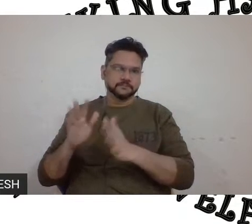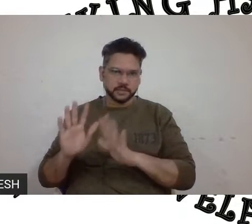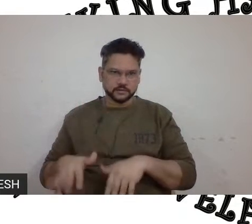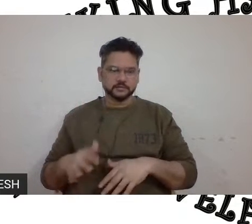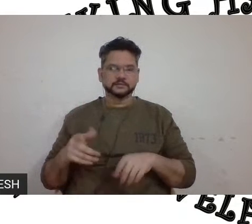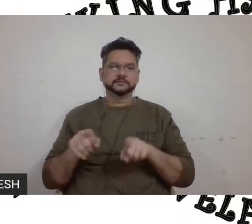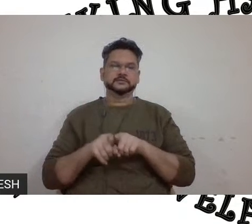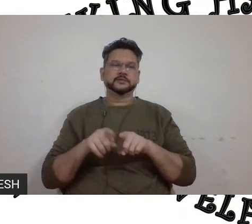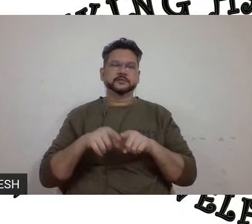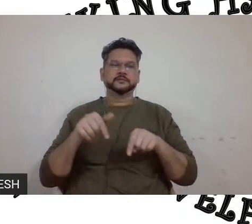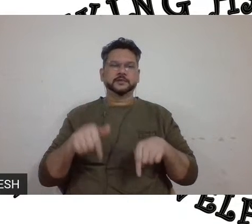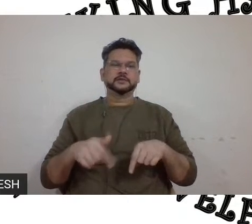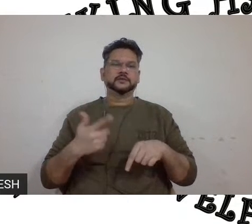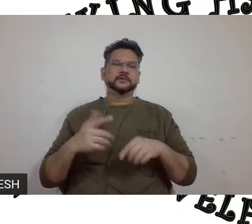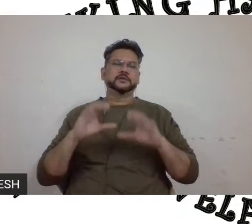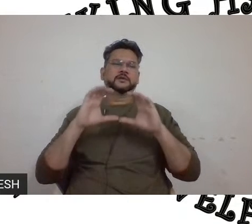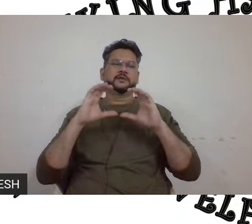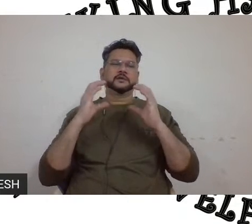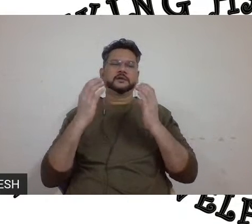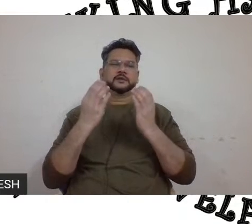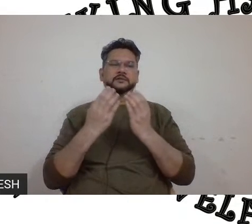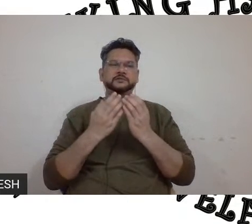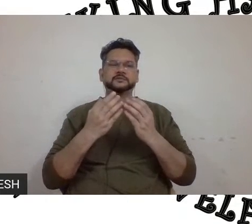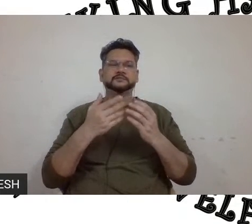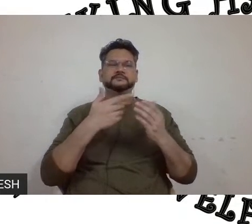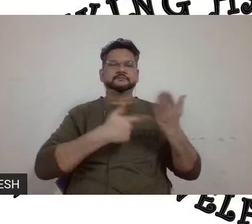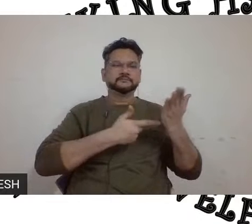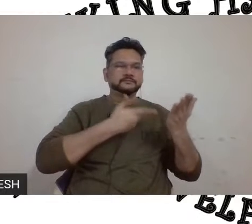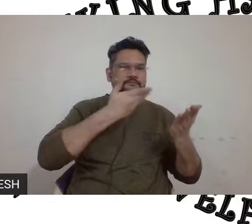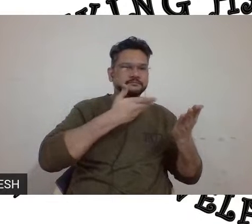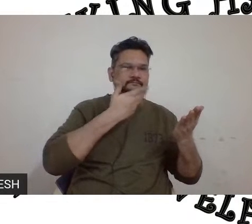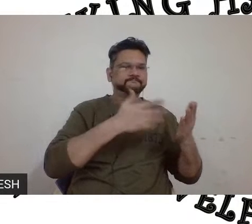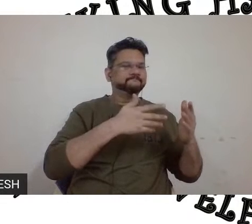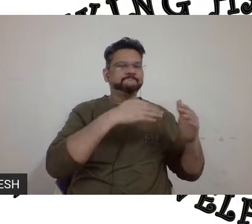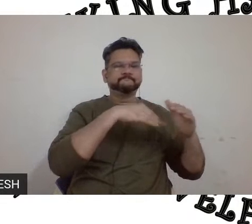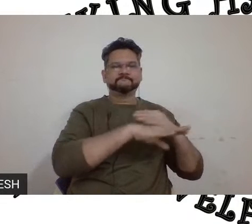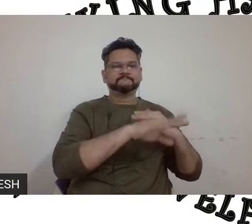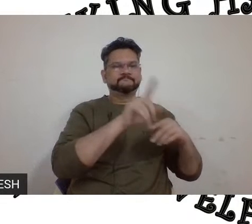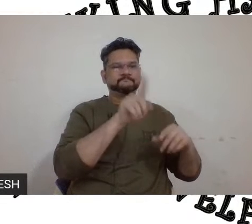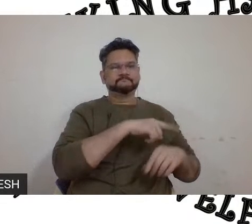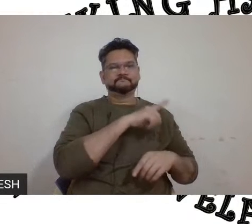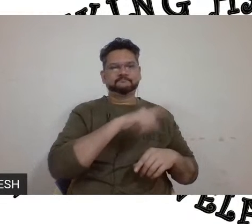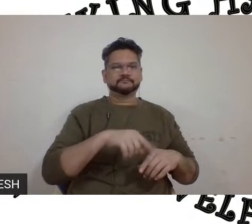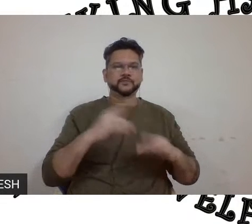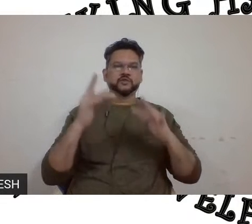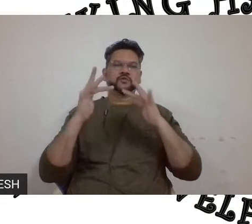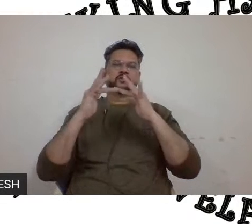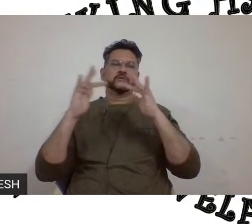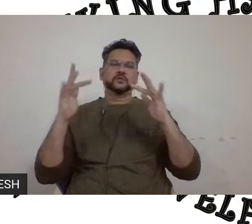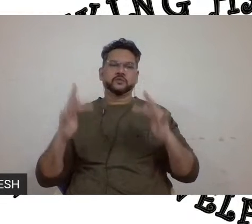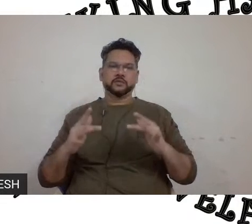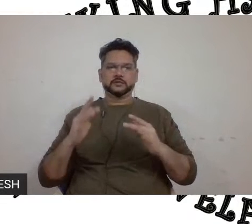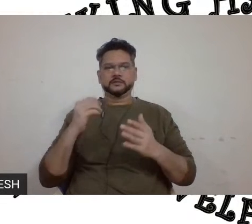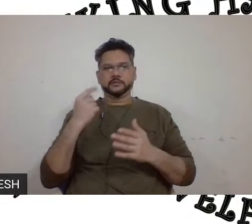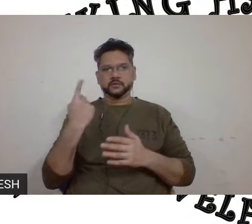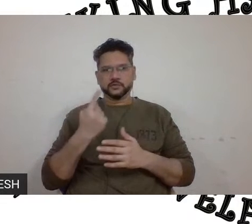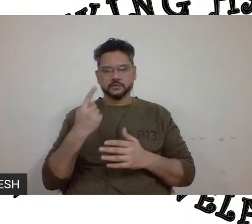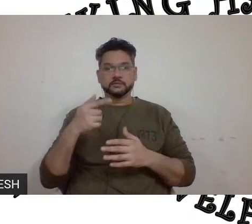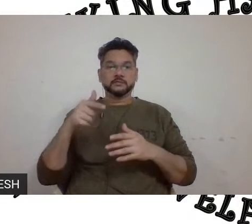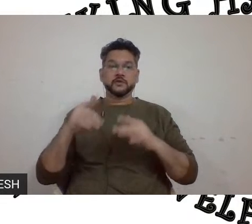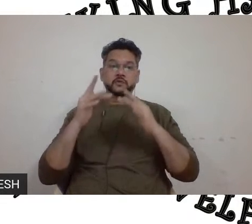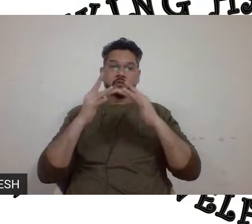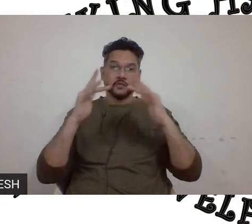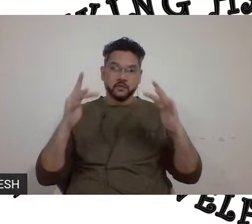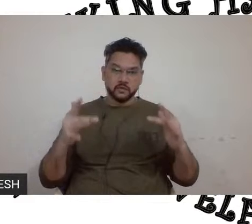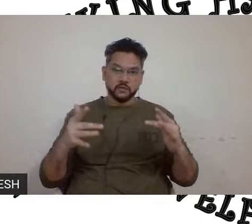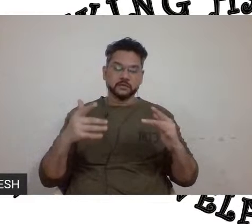being suspended, then the online training program coming into the picture, and the online training program having its own challenges, wherein the youth would not have a